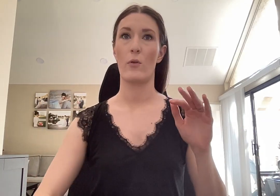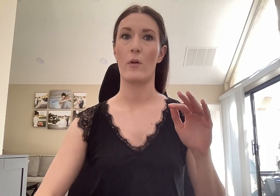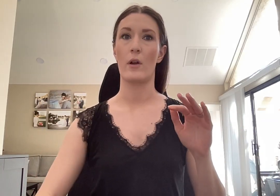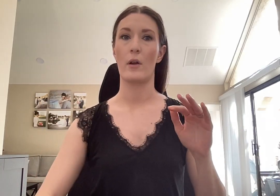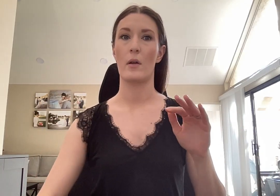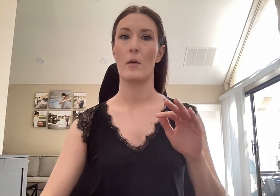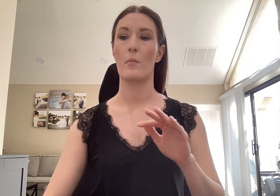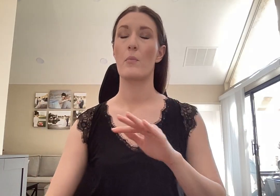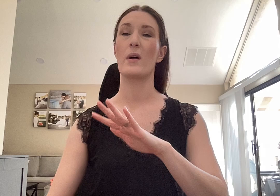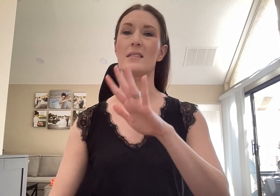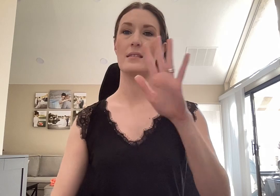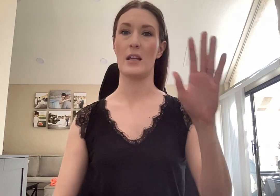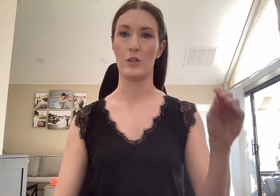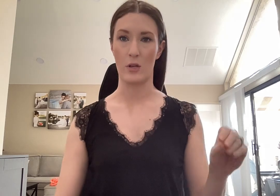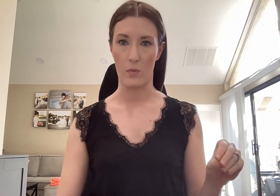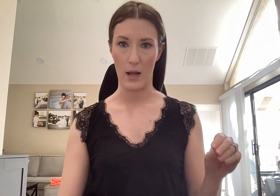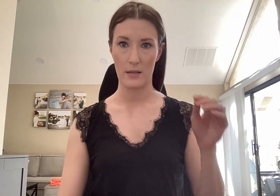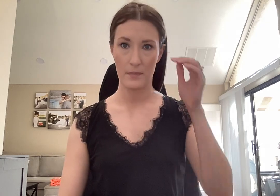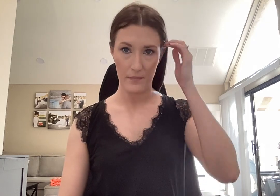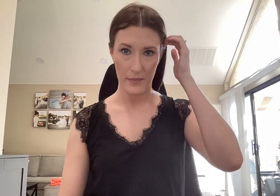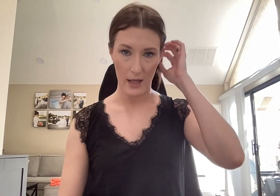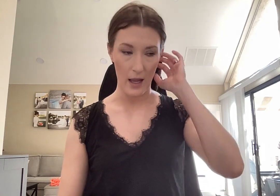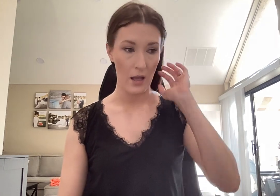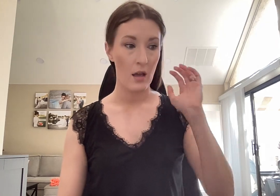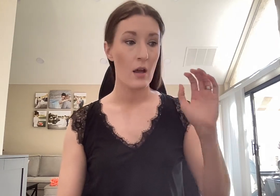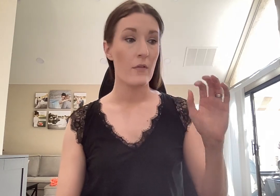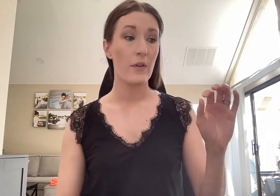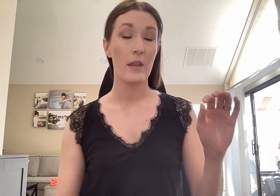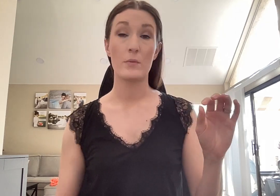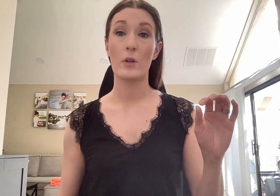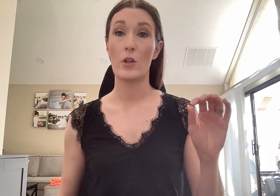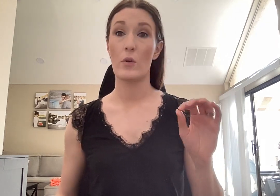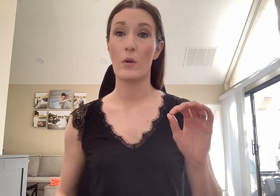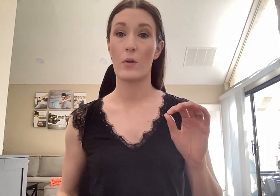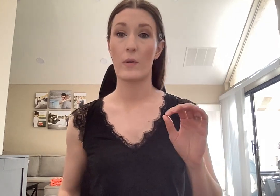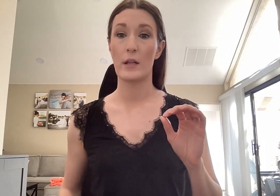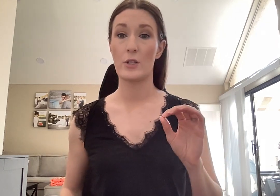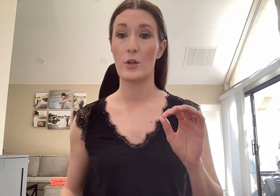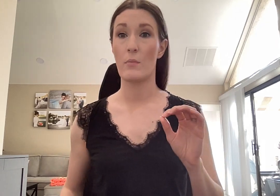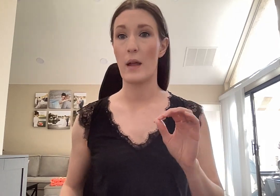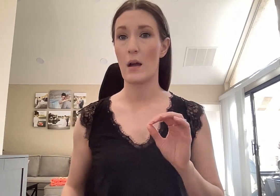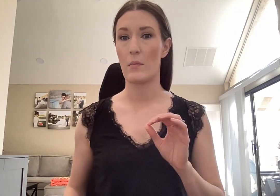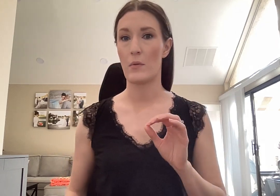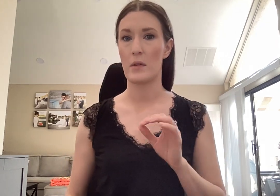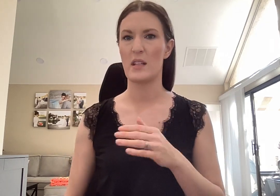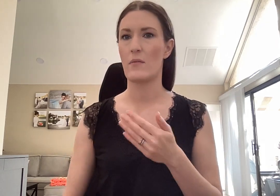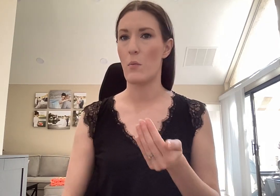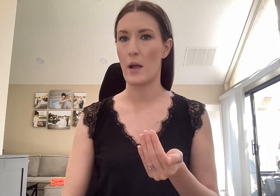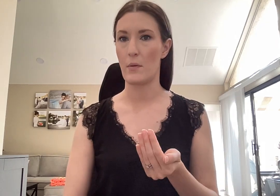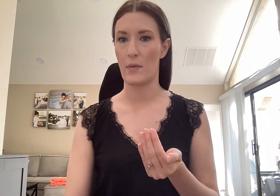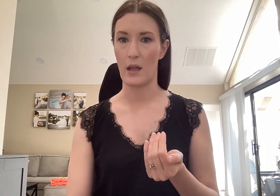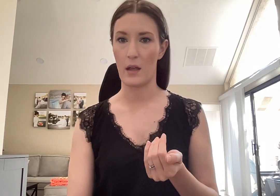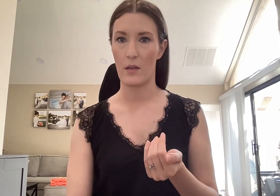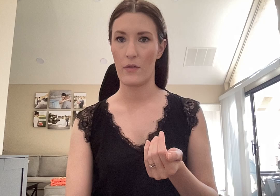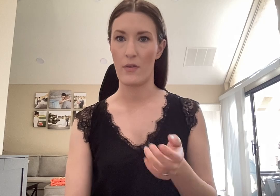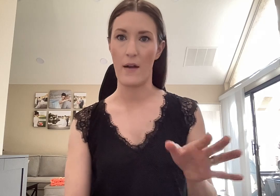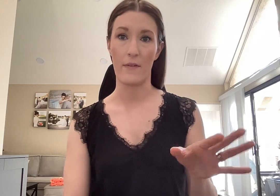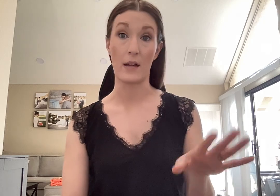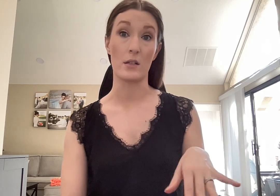for presentation wise, okay, for this one, you are going to make up the reason of why you think that fact is